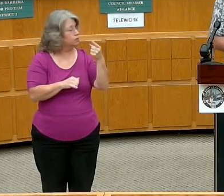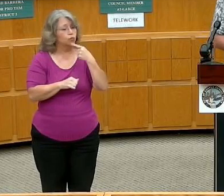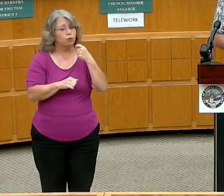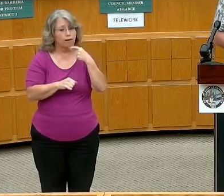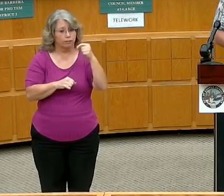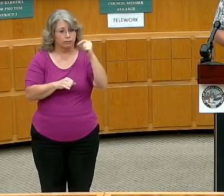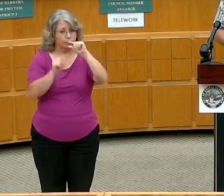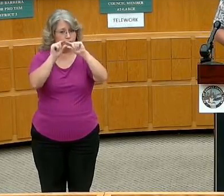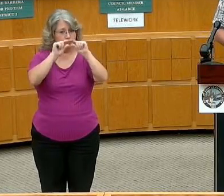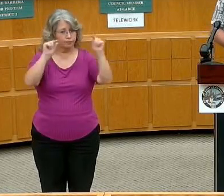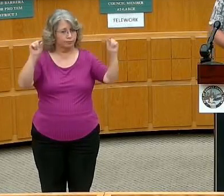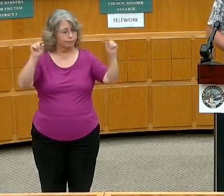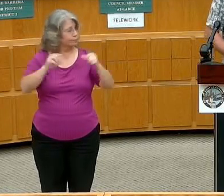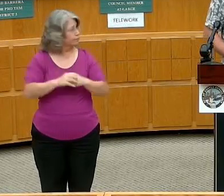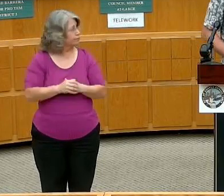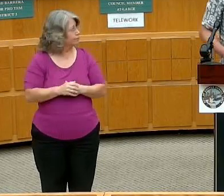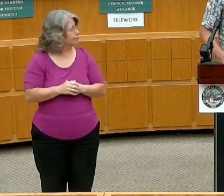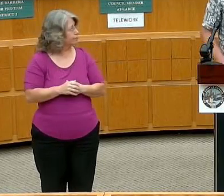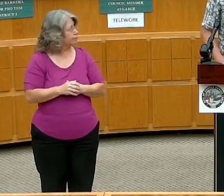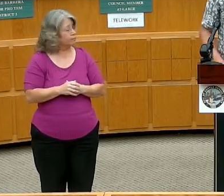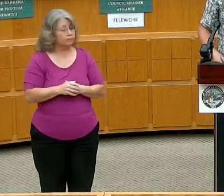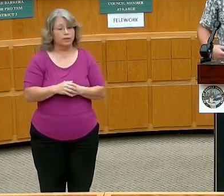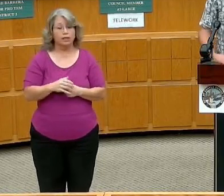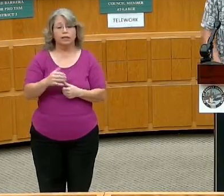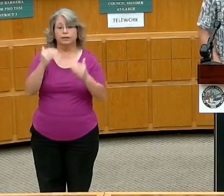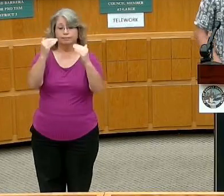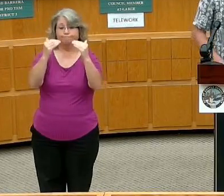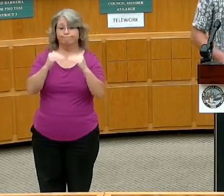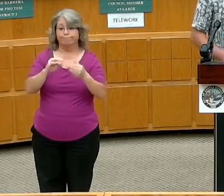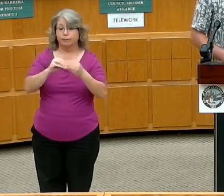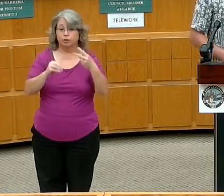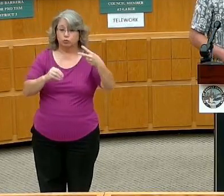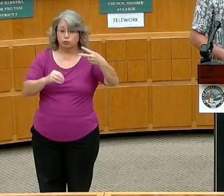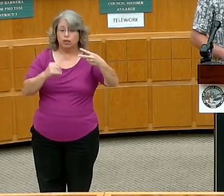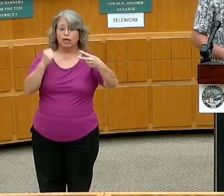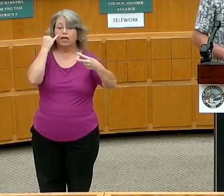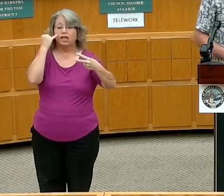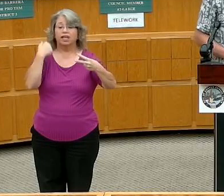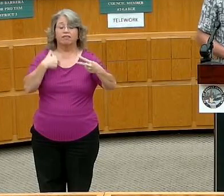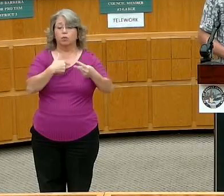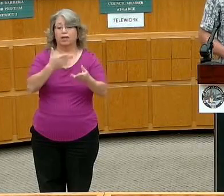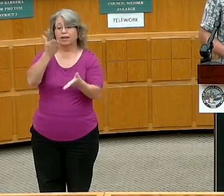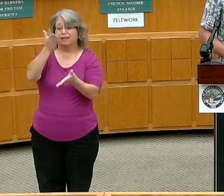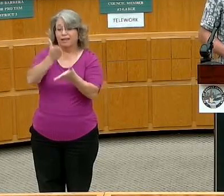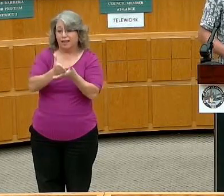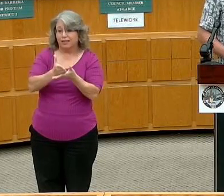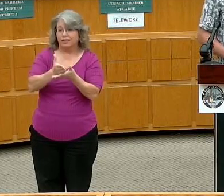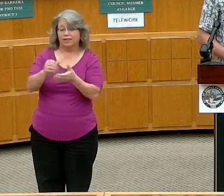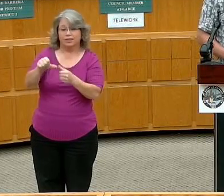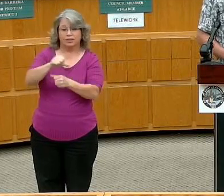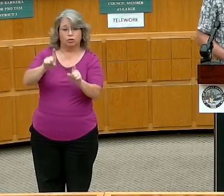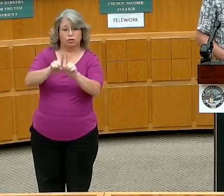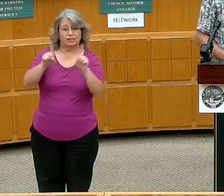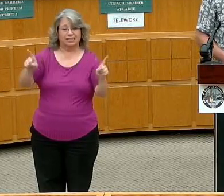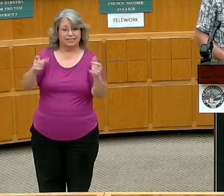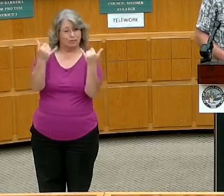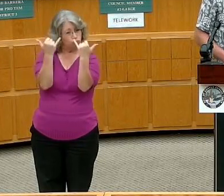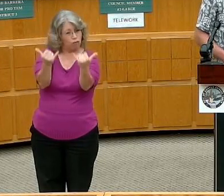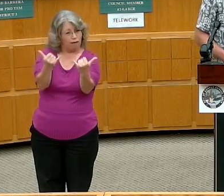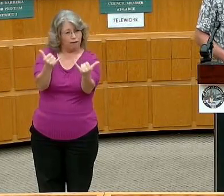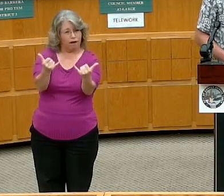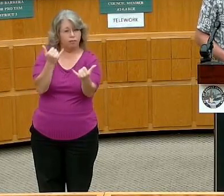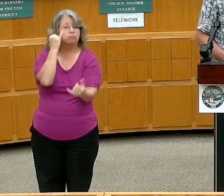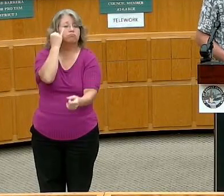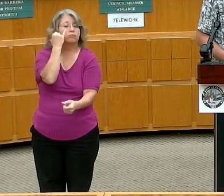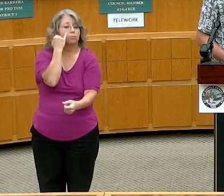blue, end social distancing right now, today. Literally, that's what we modeled. What would happen if we ended